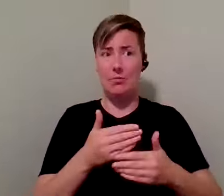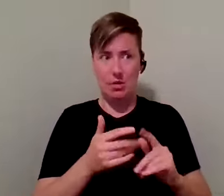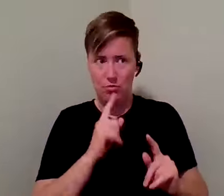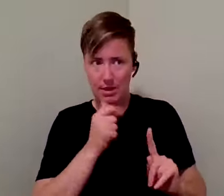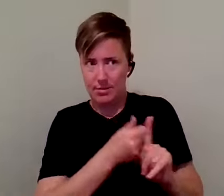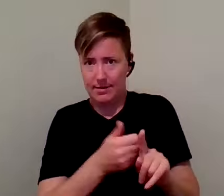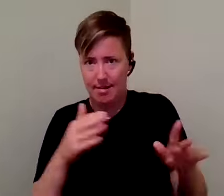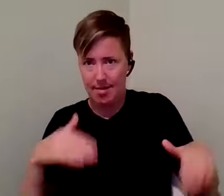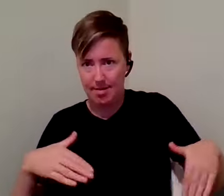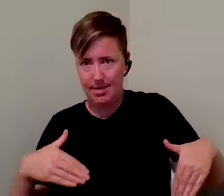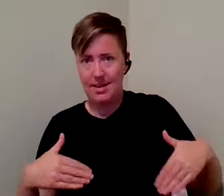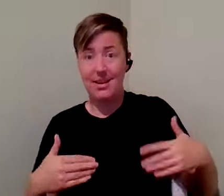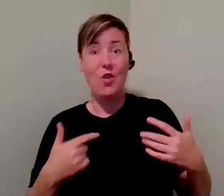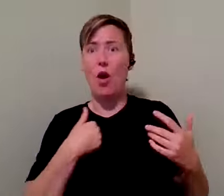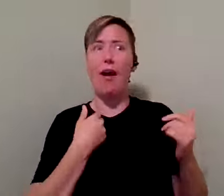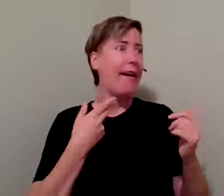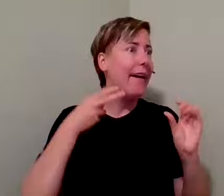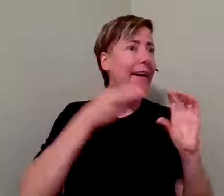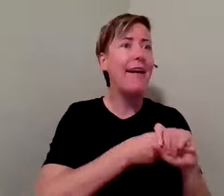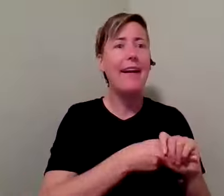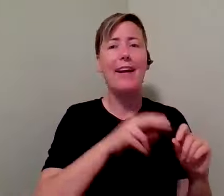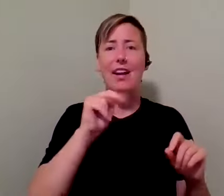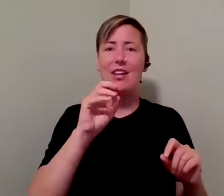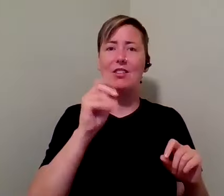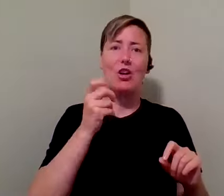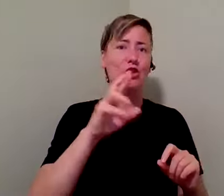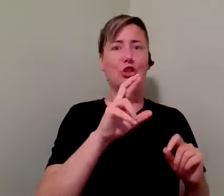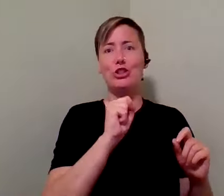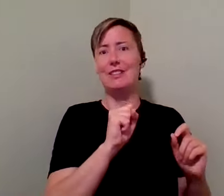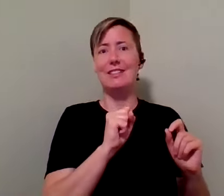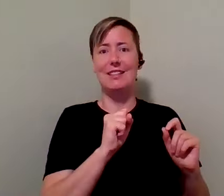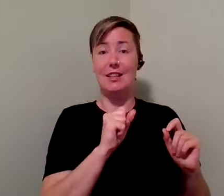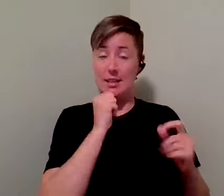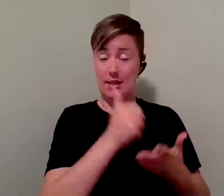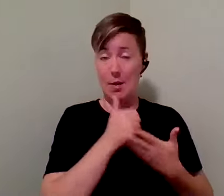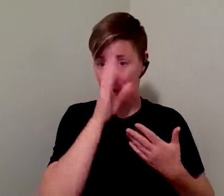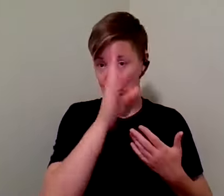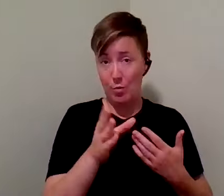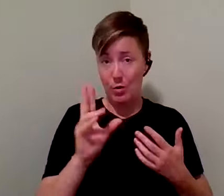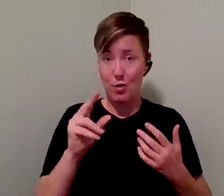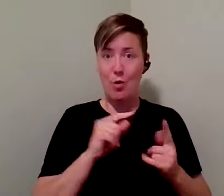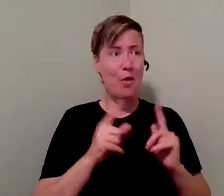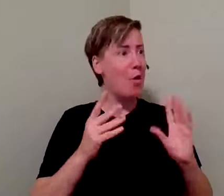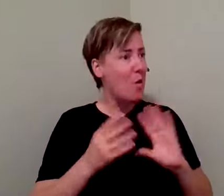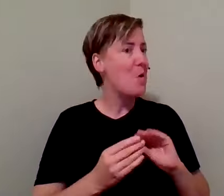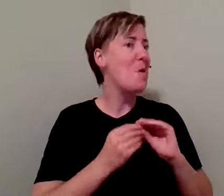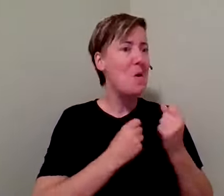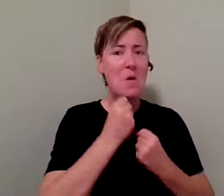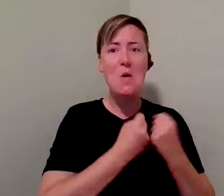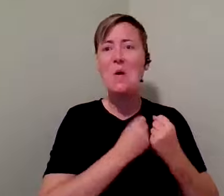themselves. So I love these nonsense. I mean, it didn't keep me sober, but I sounded good. I could spout some good jargon. None